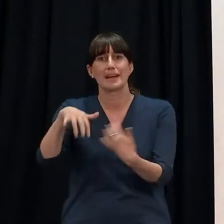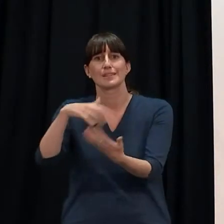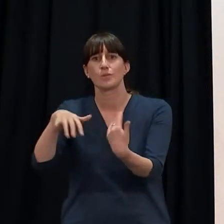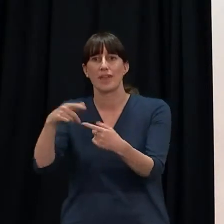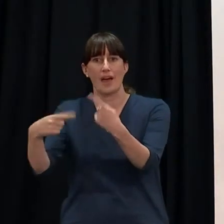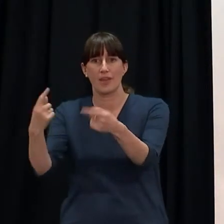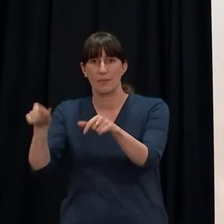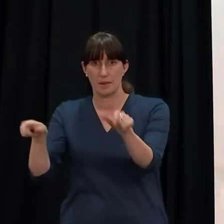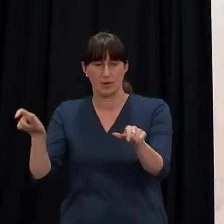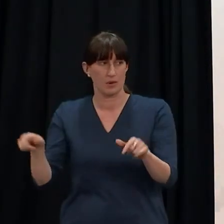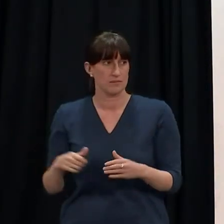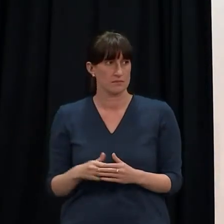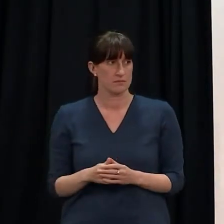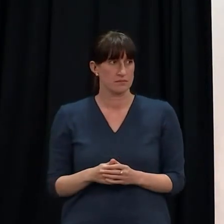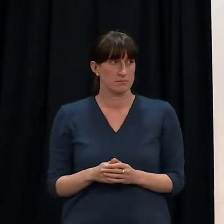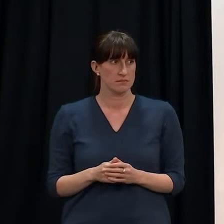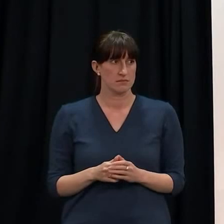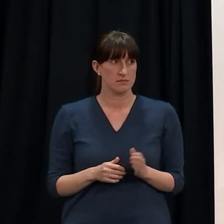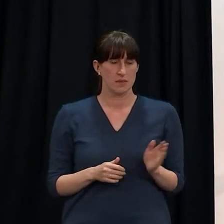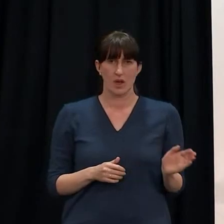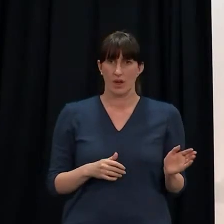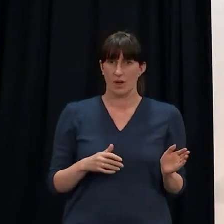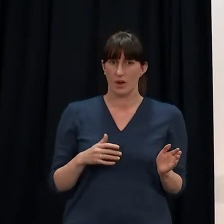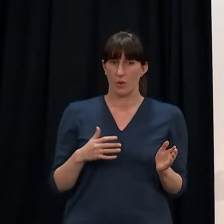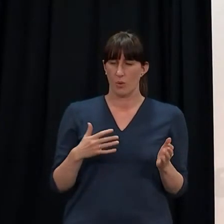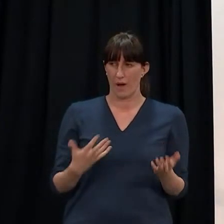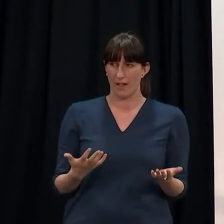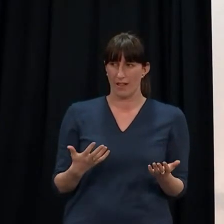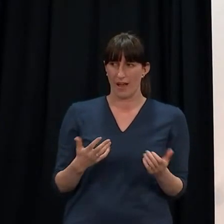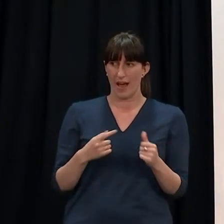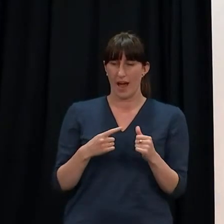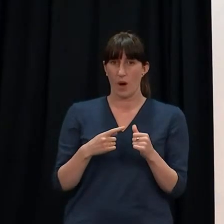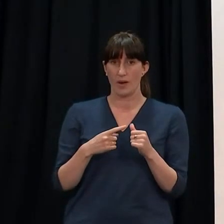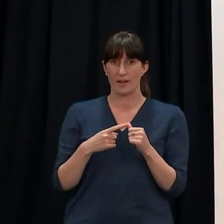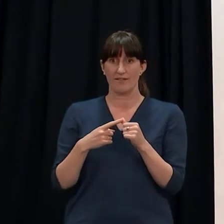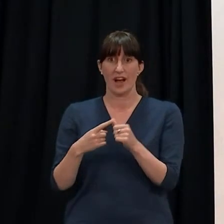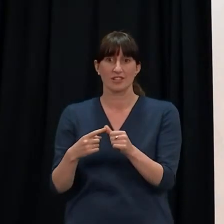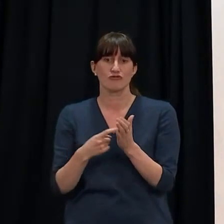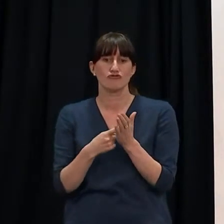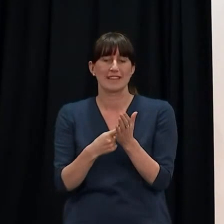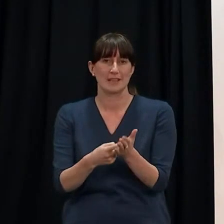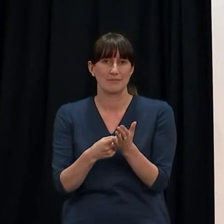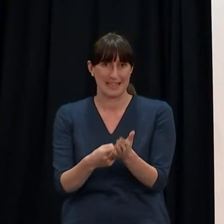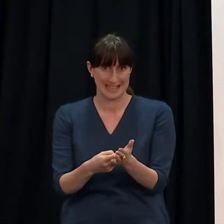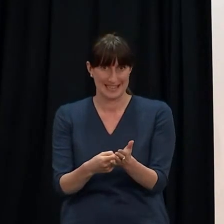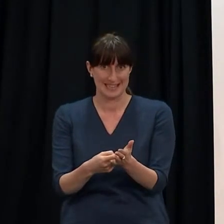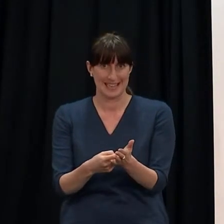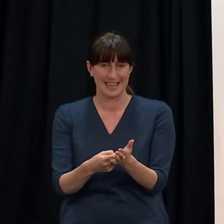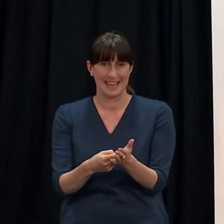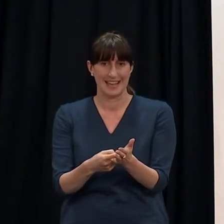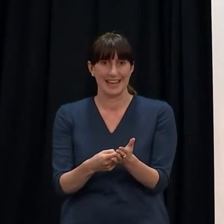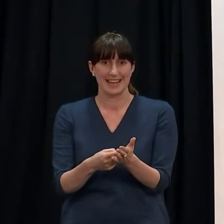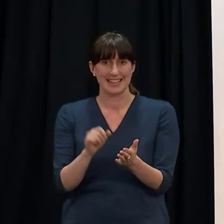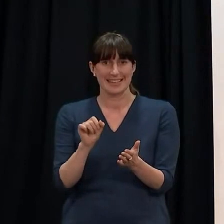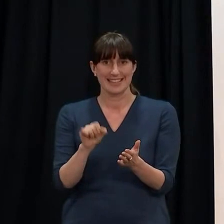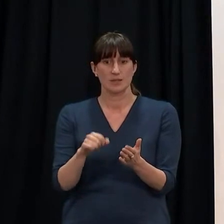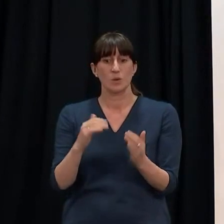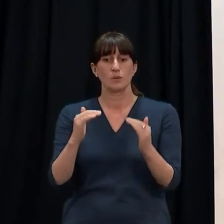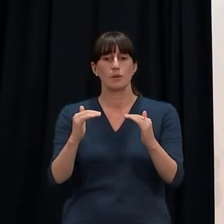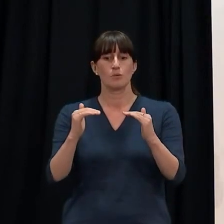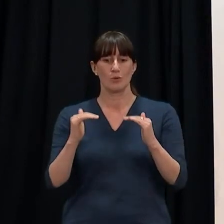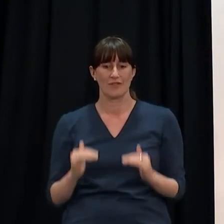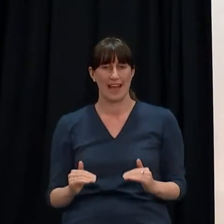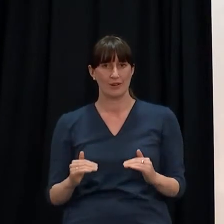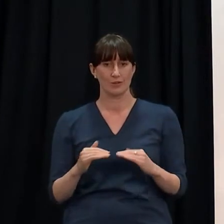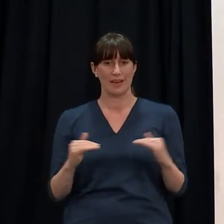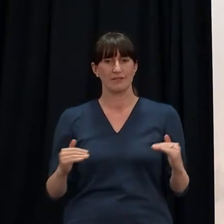people are coming out of alert level 4, and this is not a new thing, we do tend to recommend as much as possible to take your bubble with you.